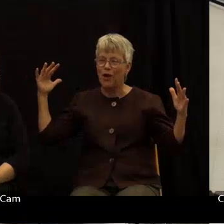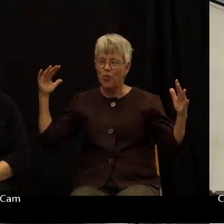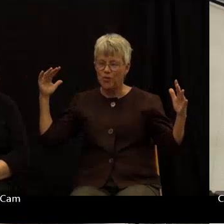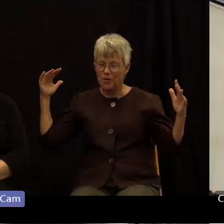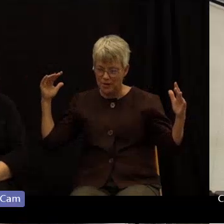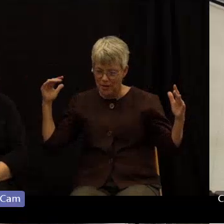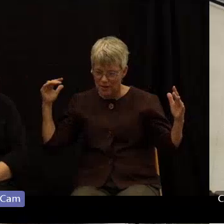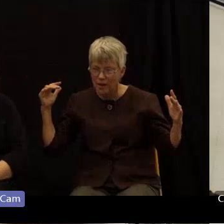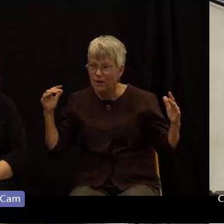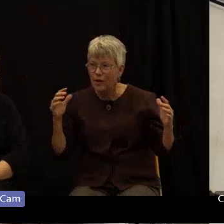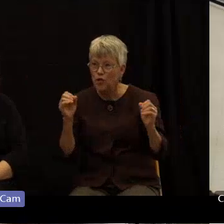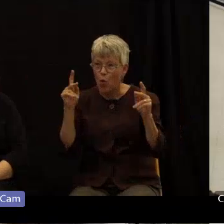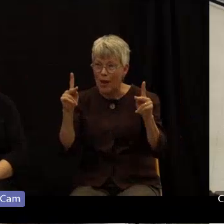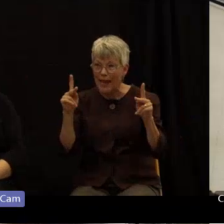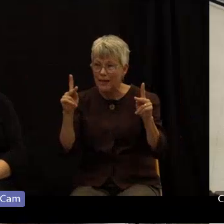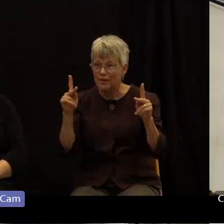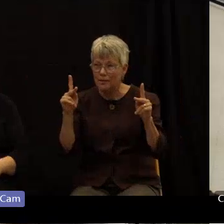We okay?